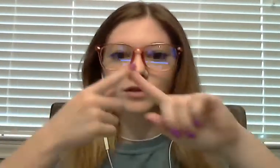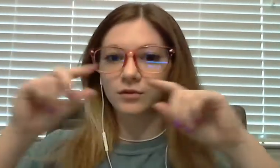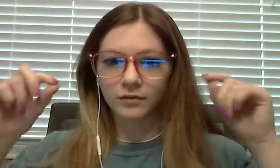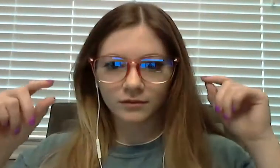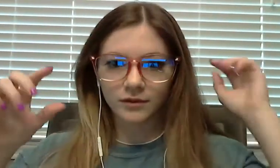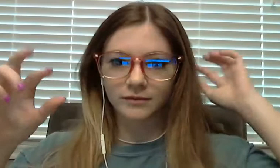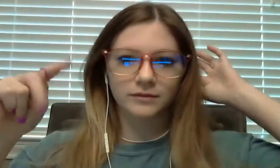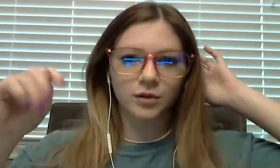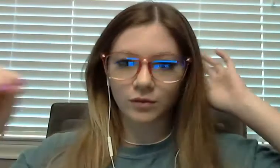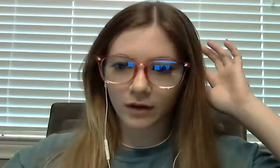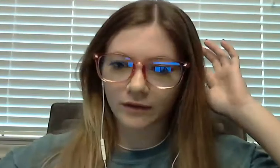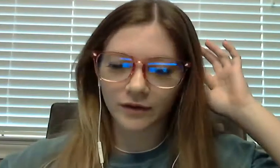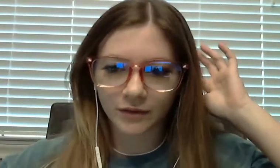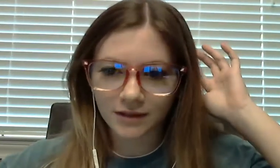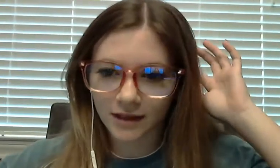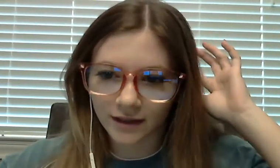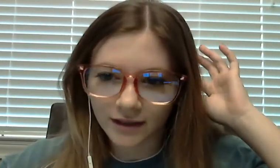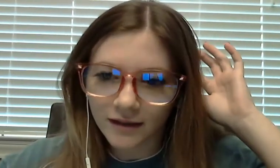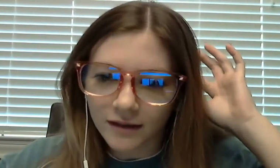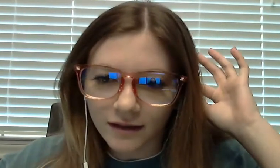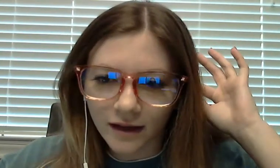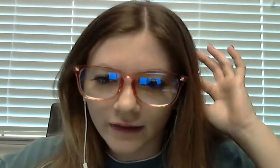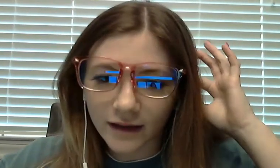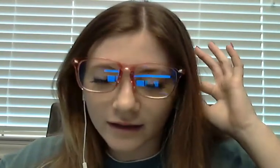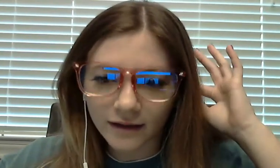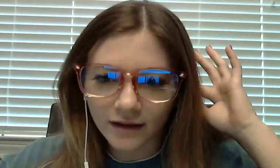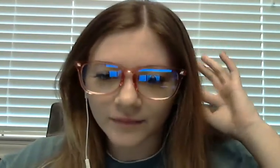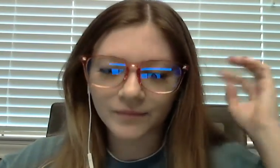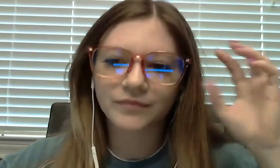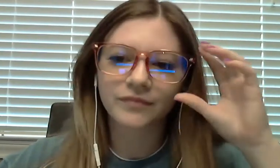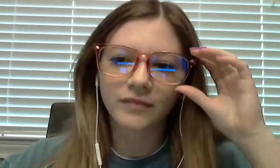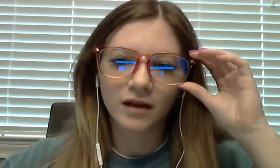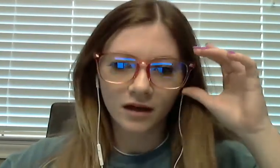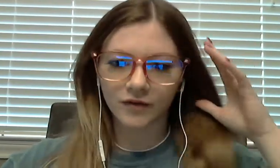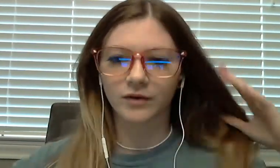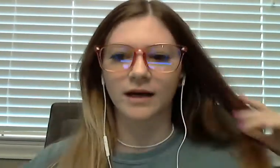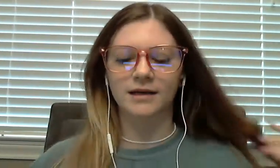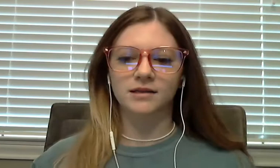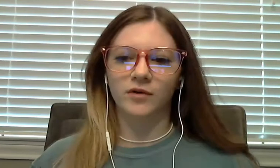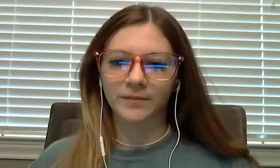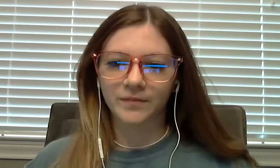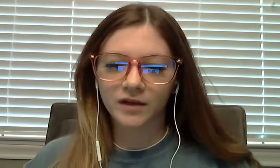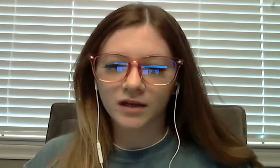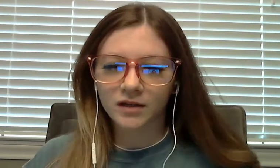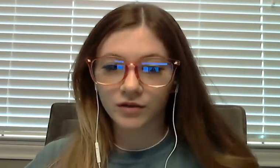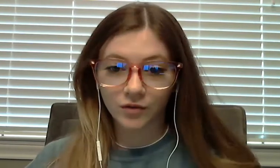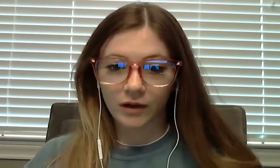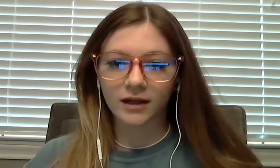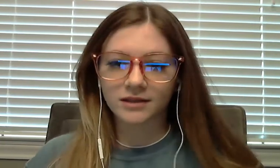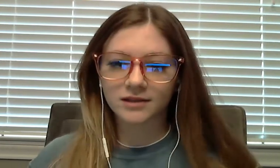to, however you want to sign it. And then if you want to ask someone, do you want lunch?